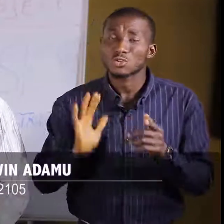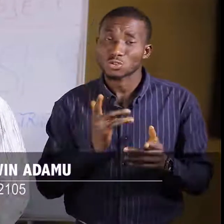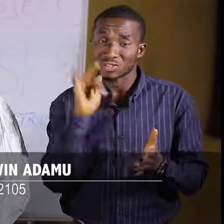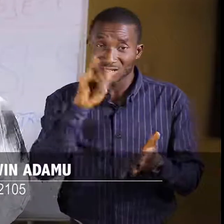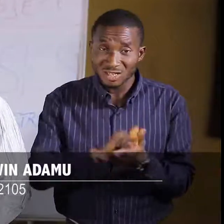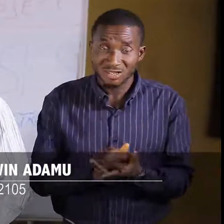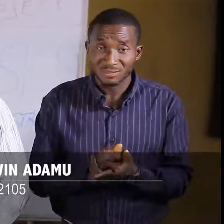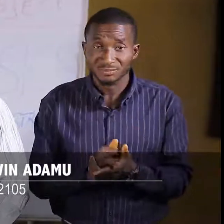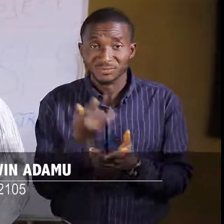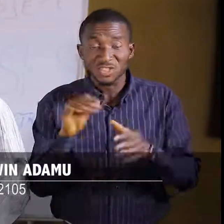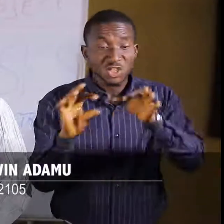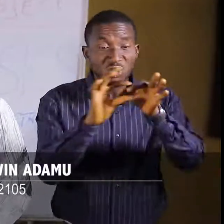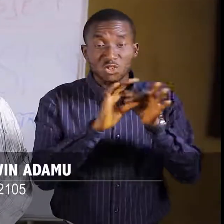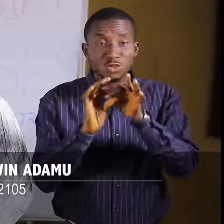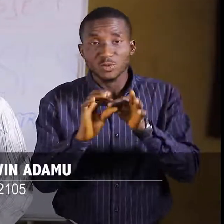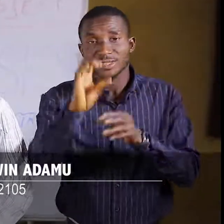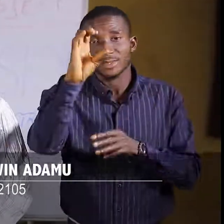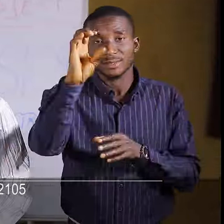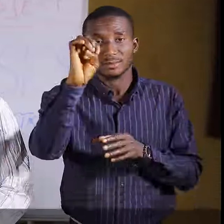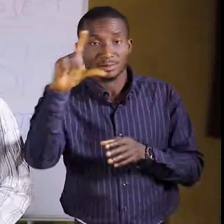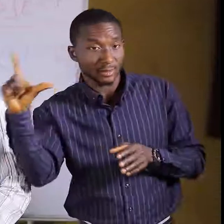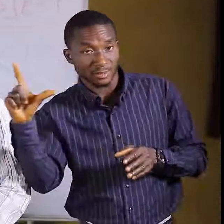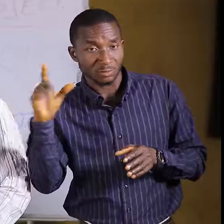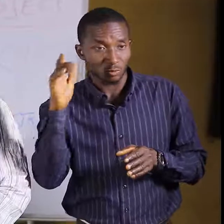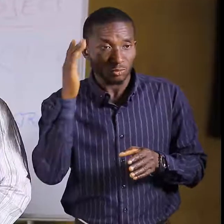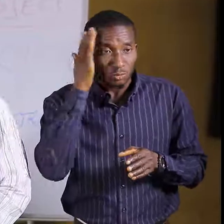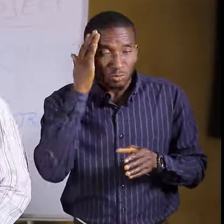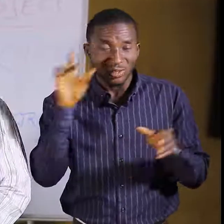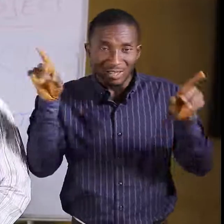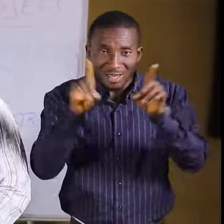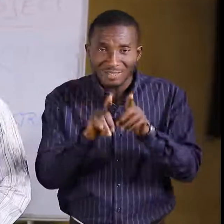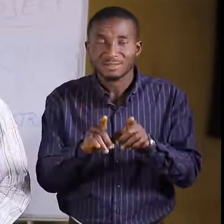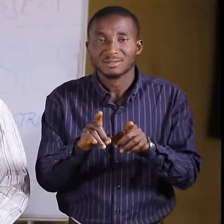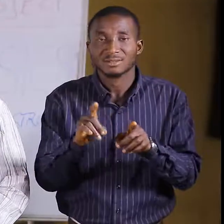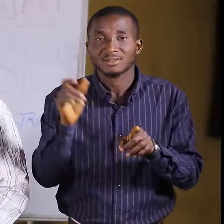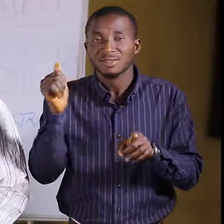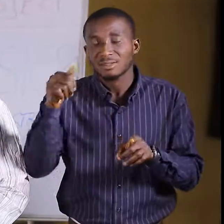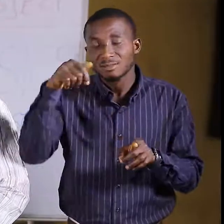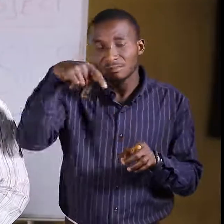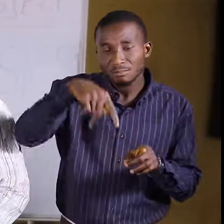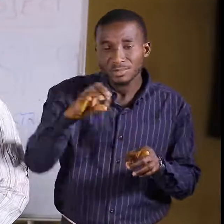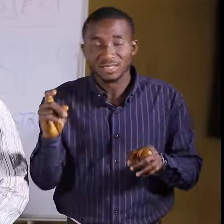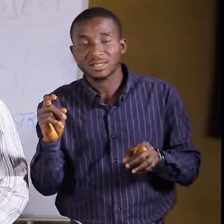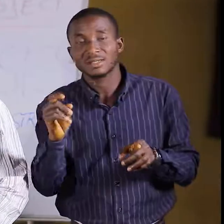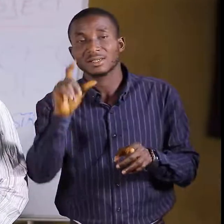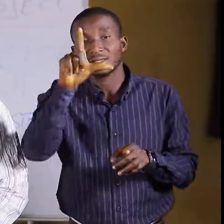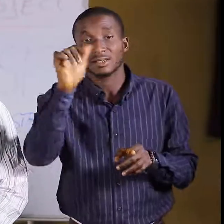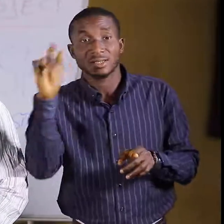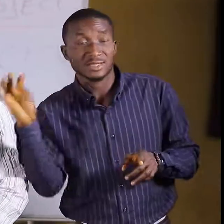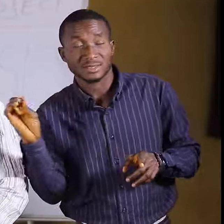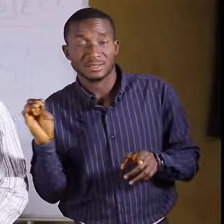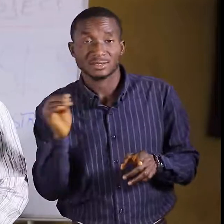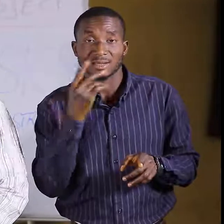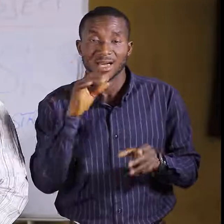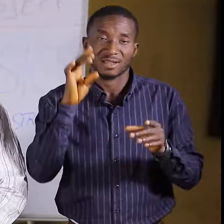that the unit cell, known as a space lattice, are of fundamentally 7 of them.